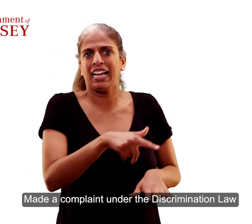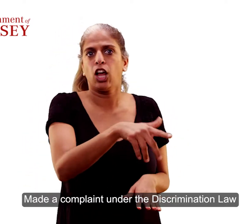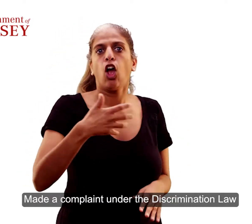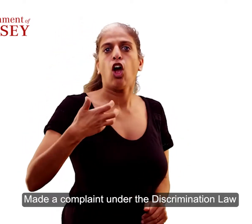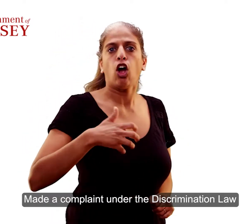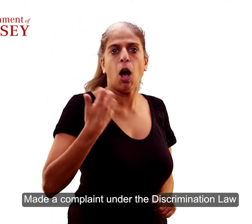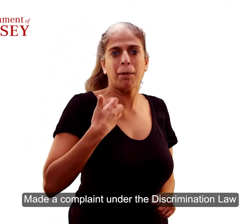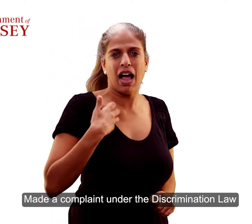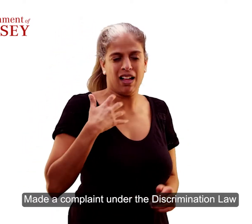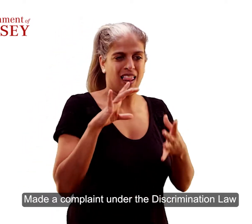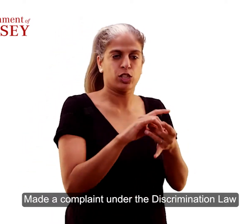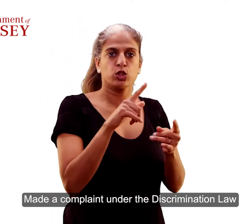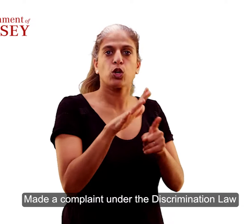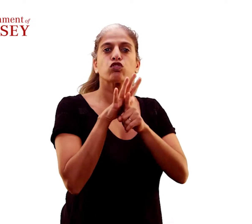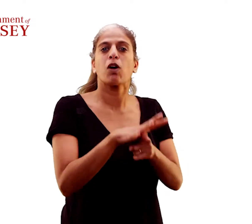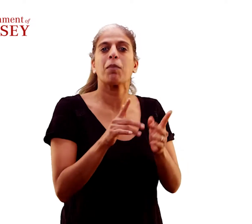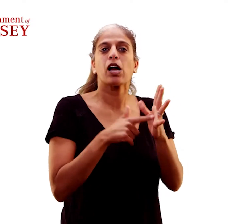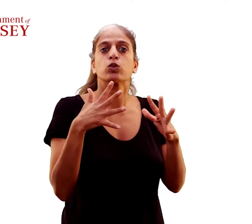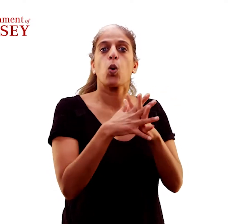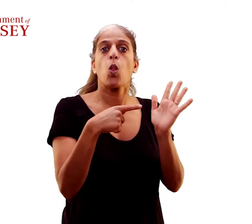made a complaint under the discrimination law,